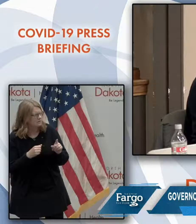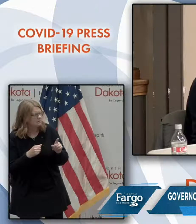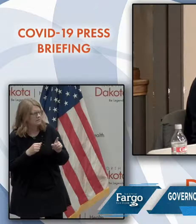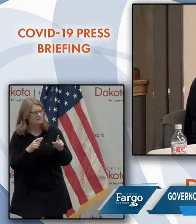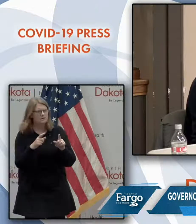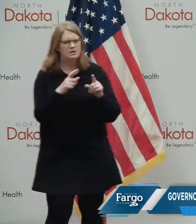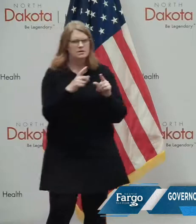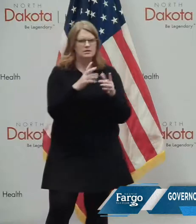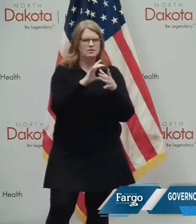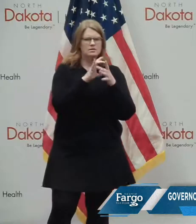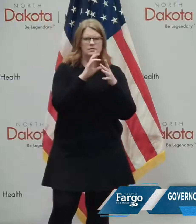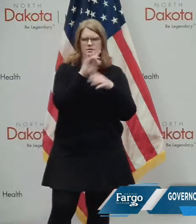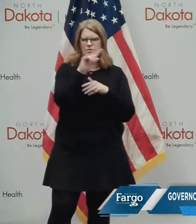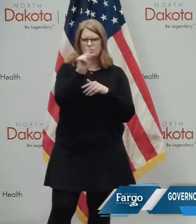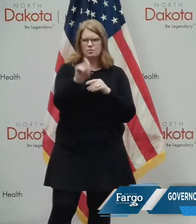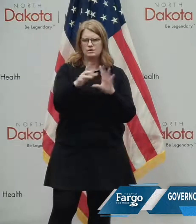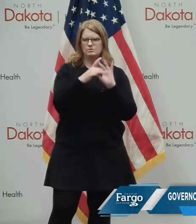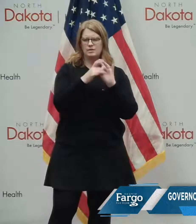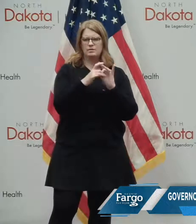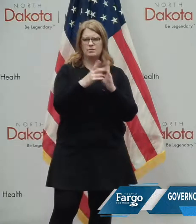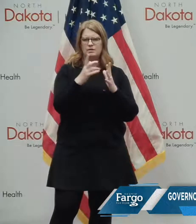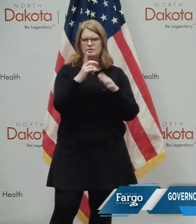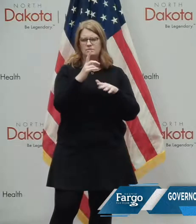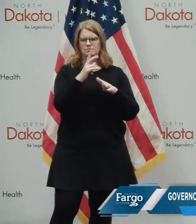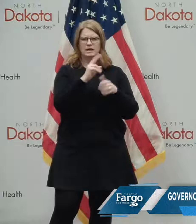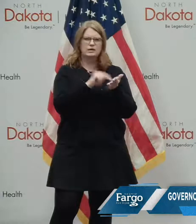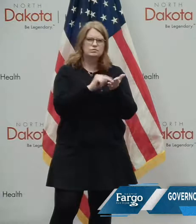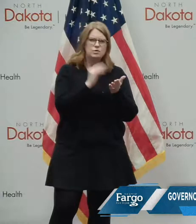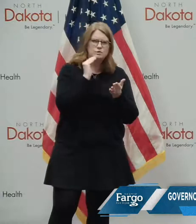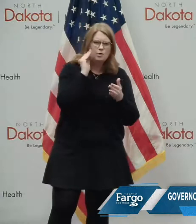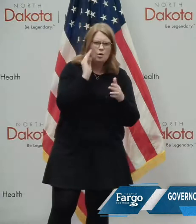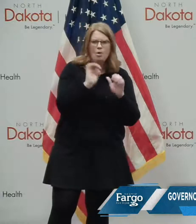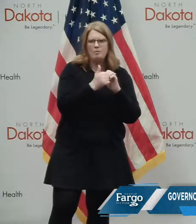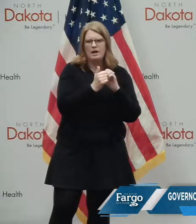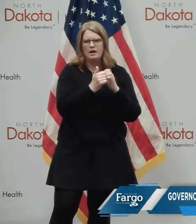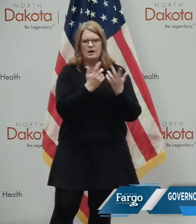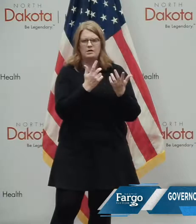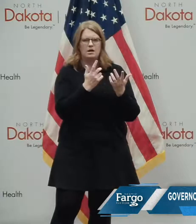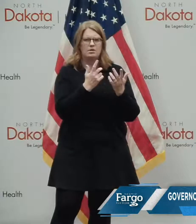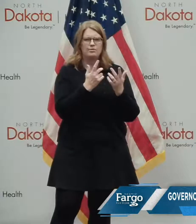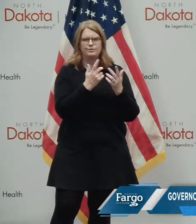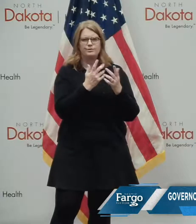Well, I think as I stated earlier, some of the mitigations, we've got real concern about,